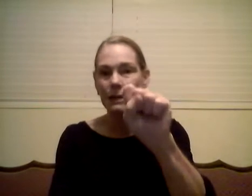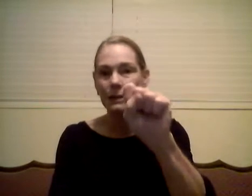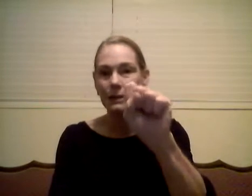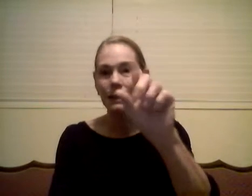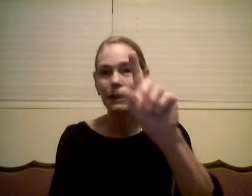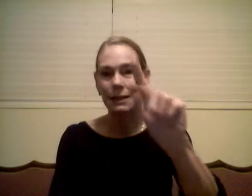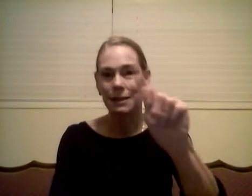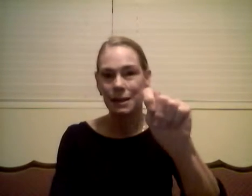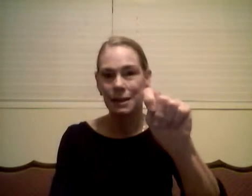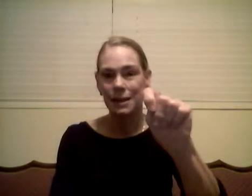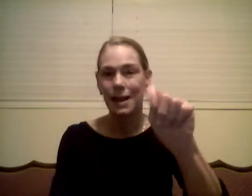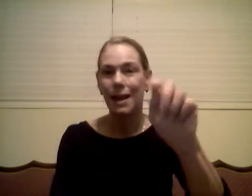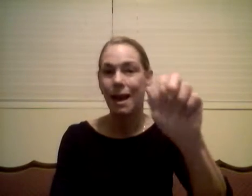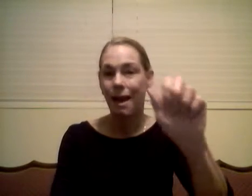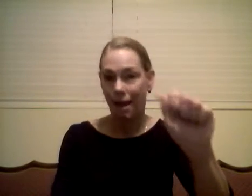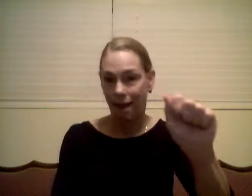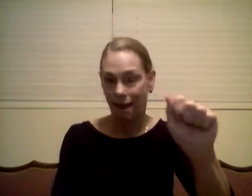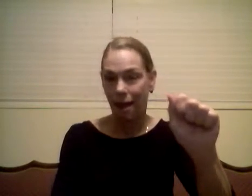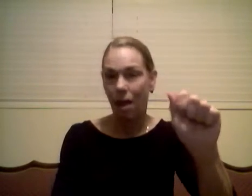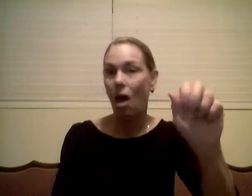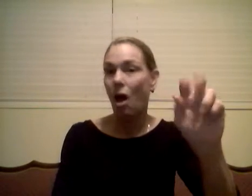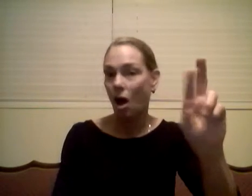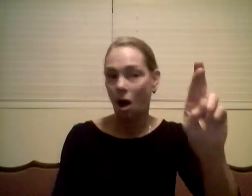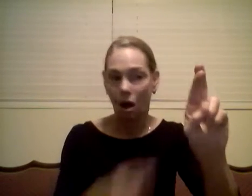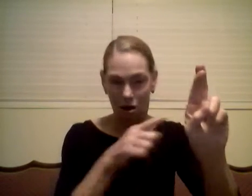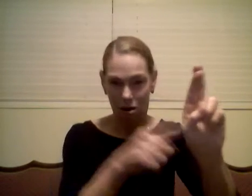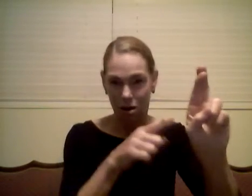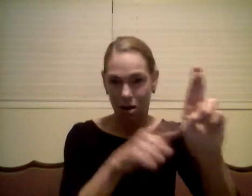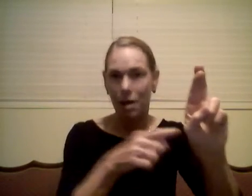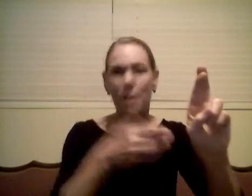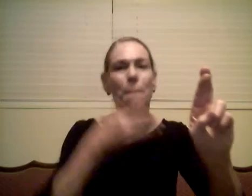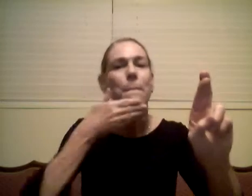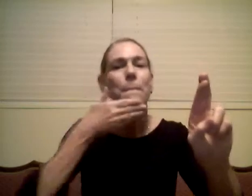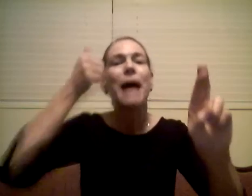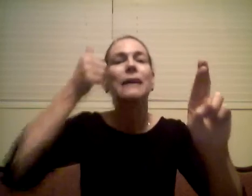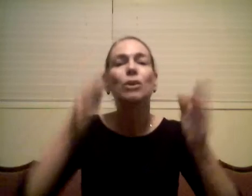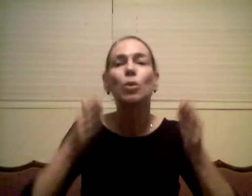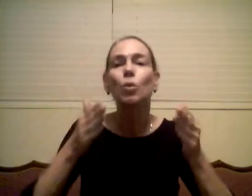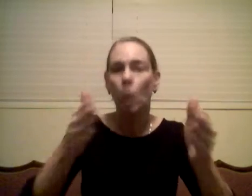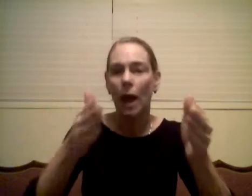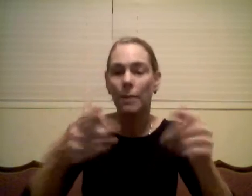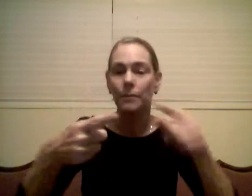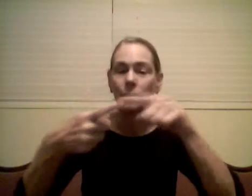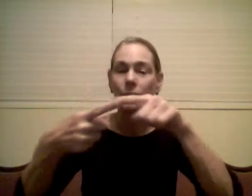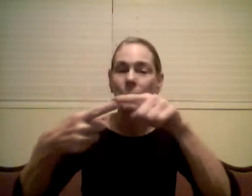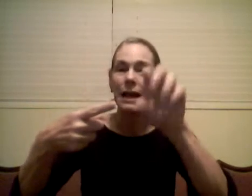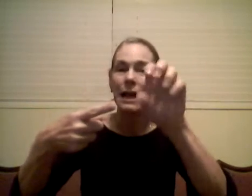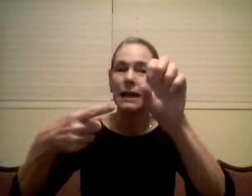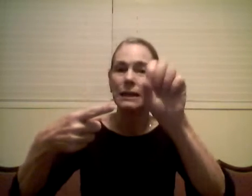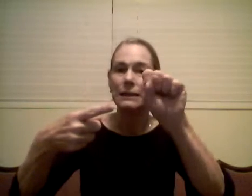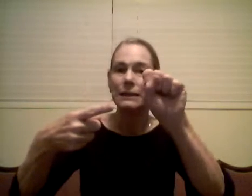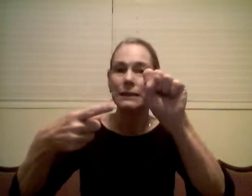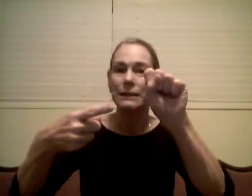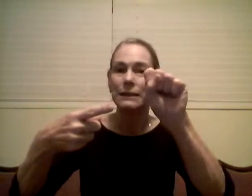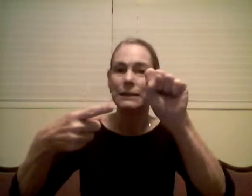answer interview questions when you are in the behavioral model. STAR stands for S, the situation,